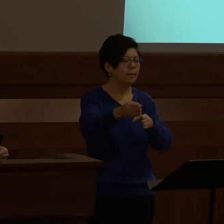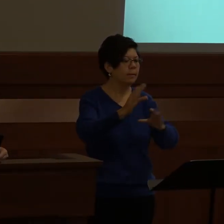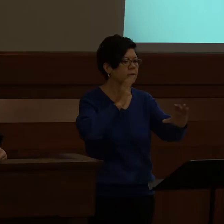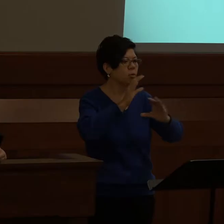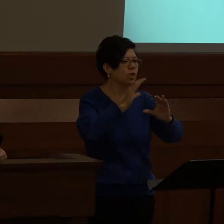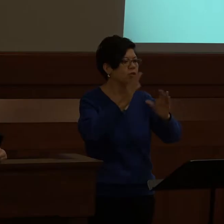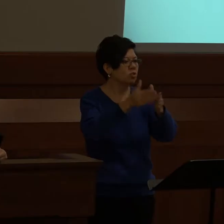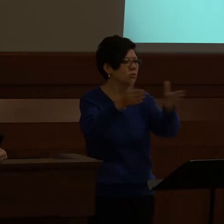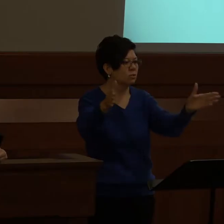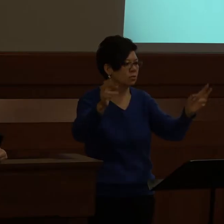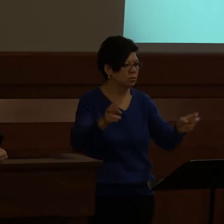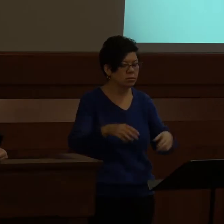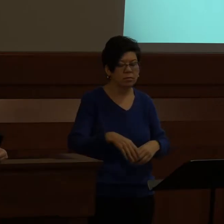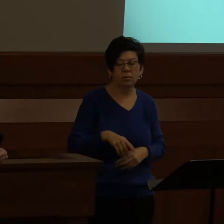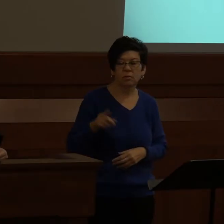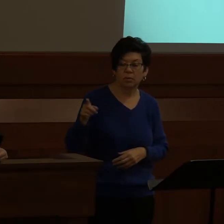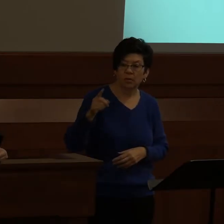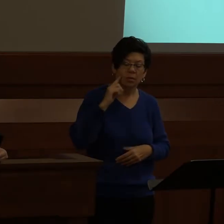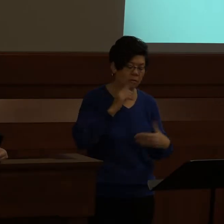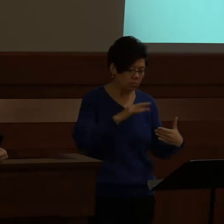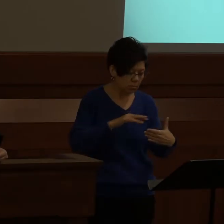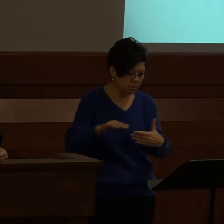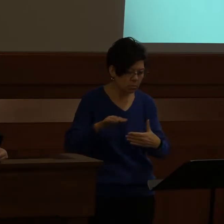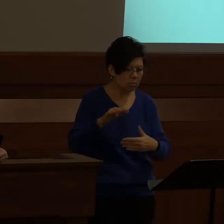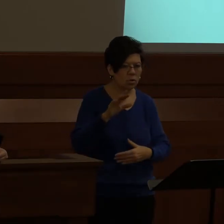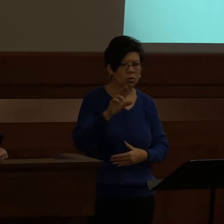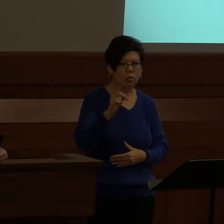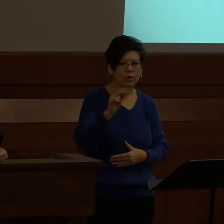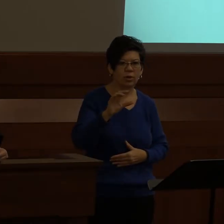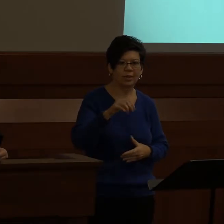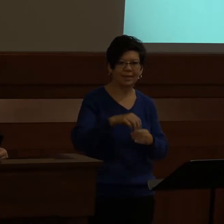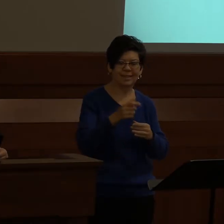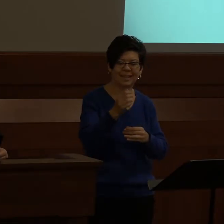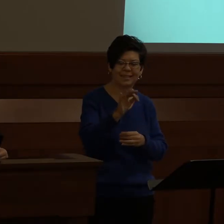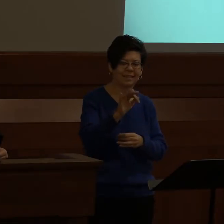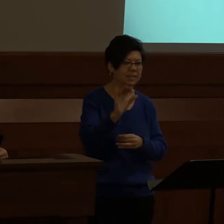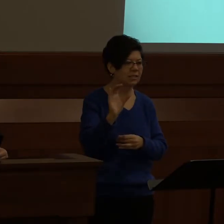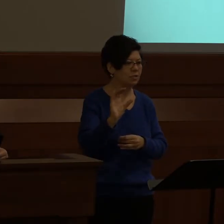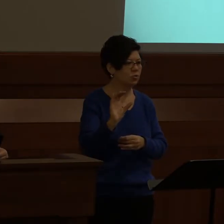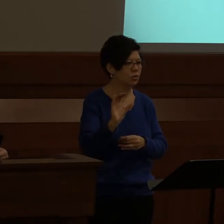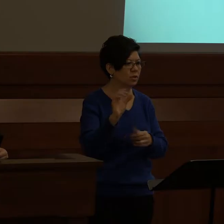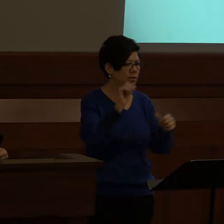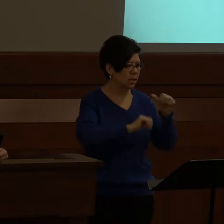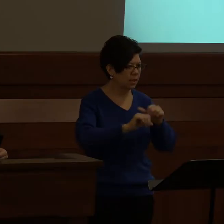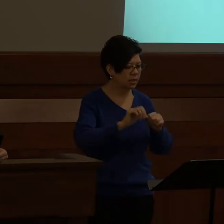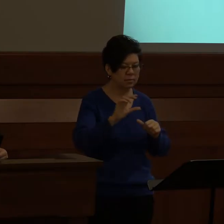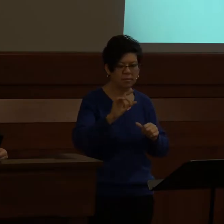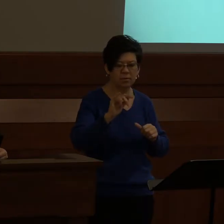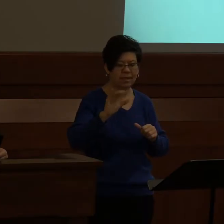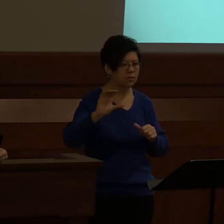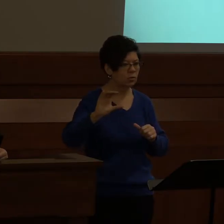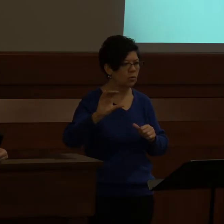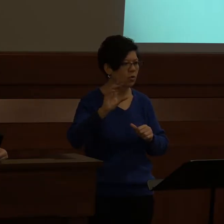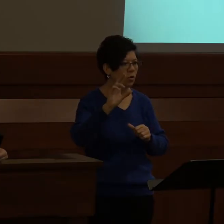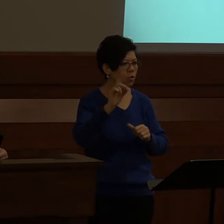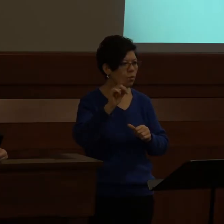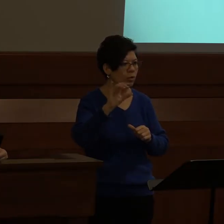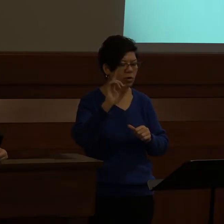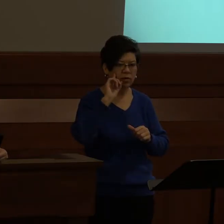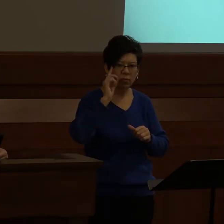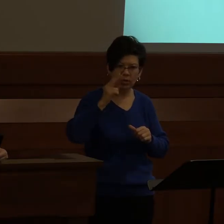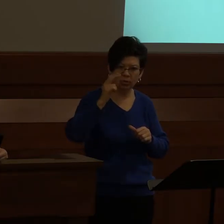Her research explores rhetoric in 19th century science, classical rhetoric in the history of ideas, and